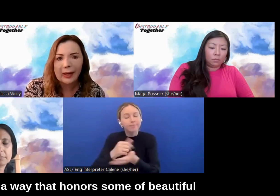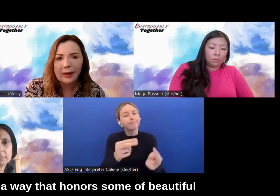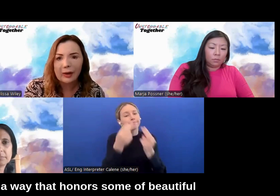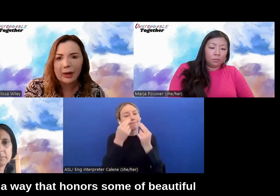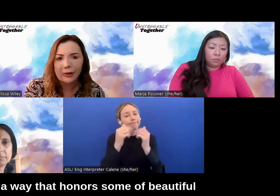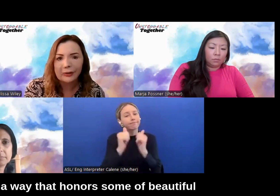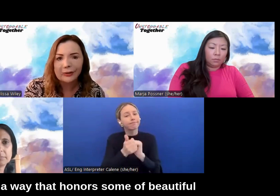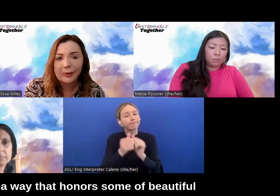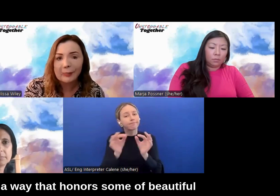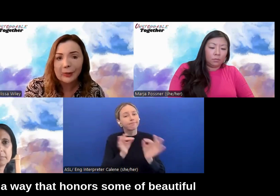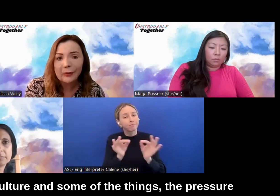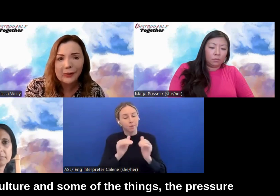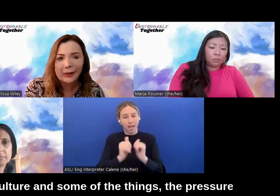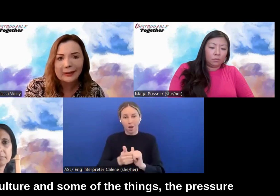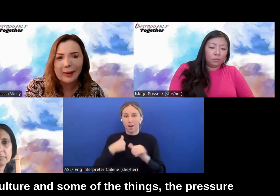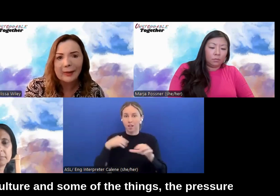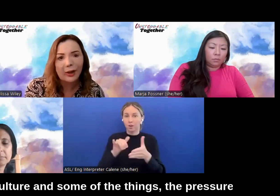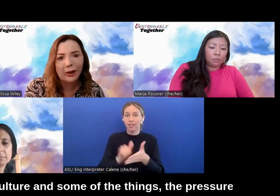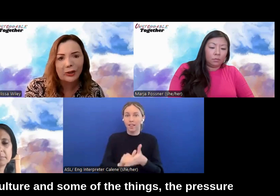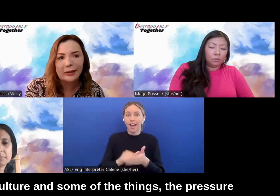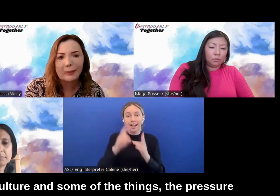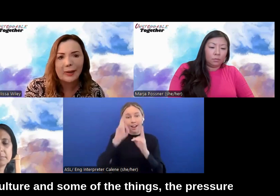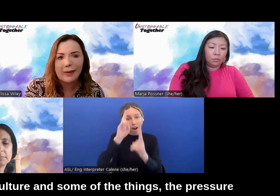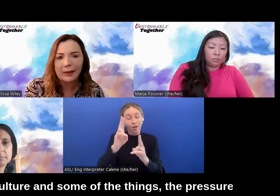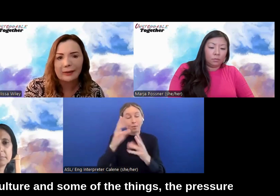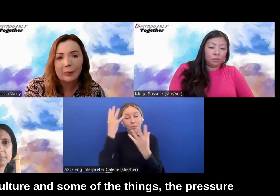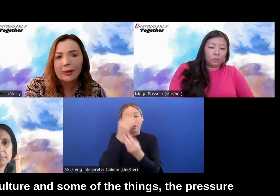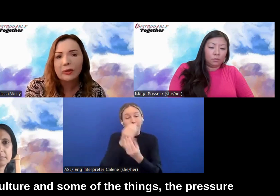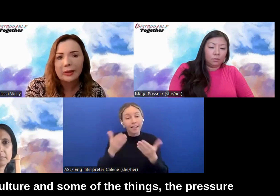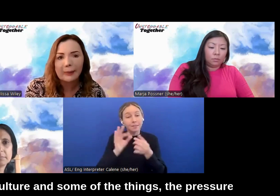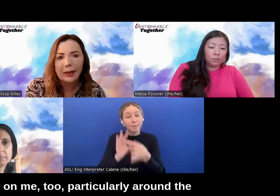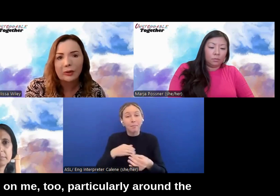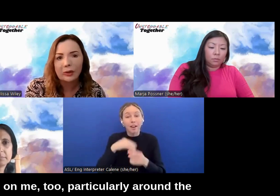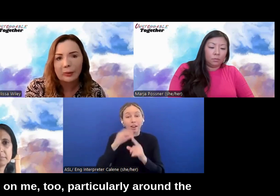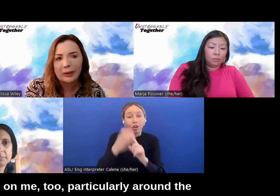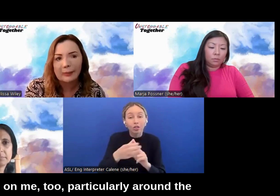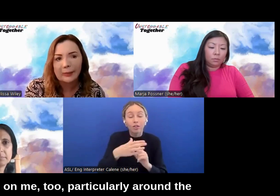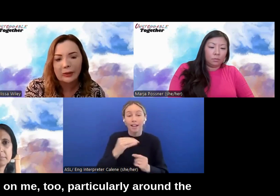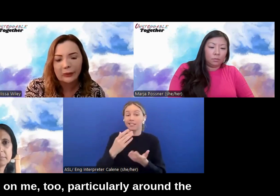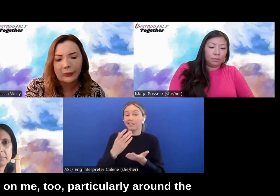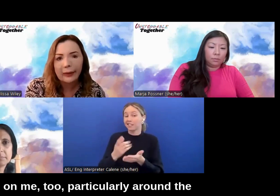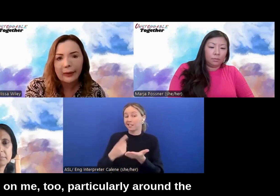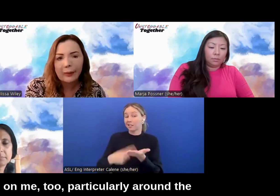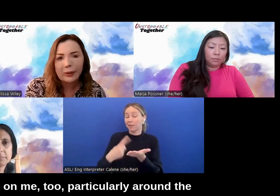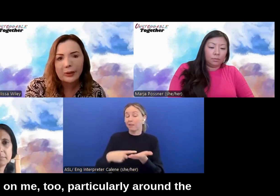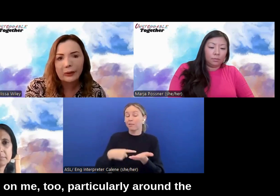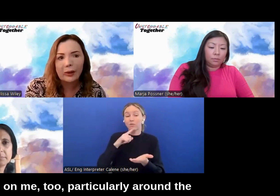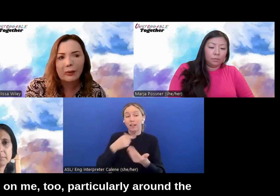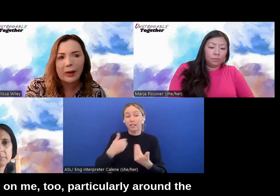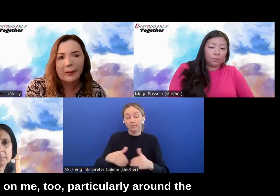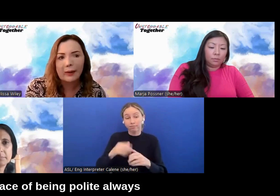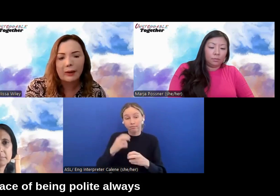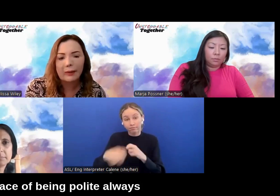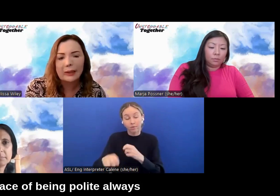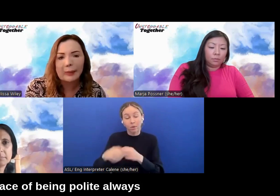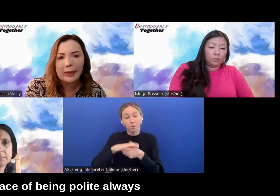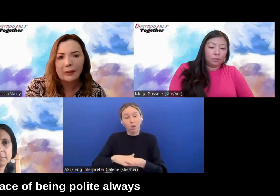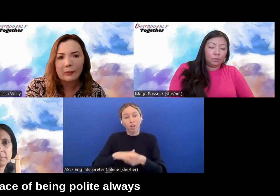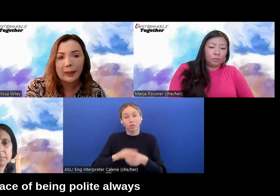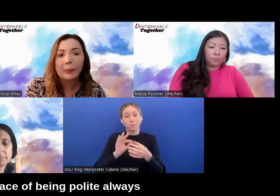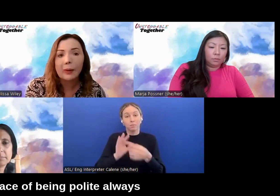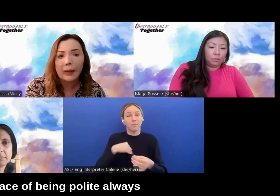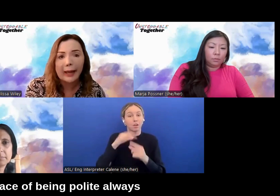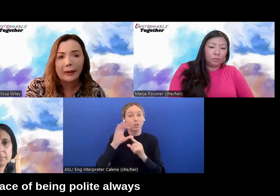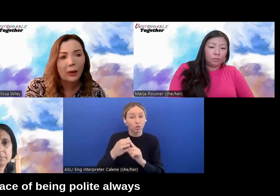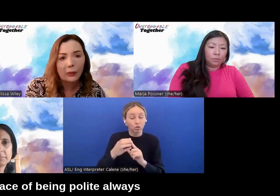in a way that honors some of the beautiful things about my culture and some of the things, the pressures that my culture puts on me too, particularly around the space